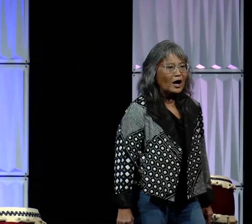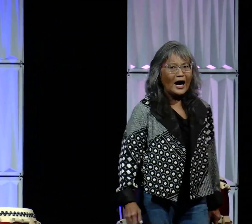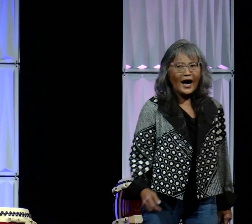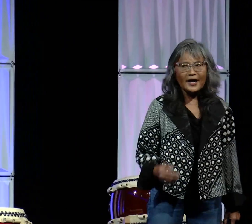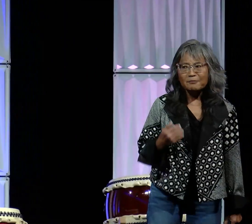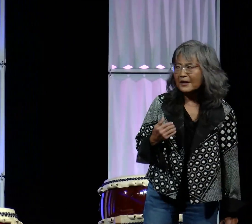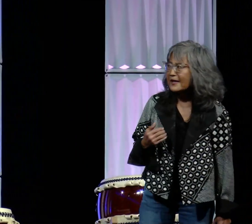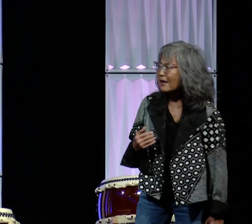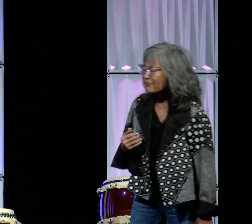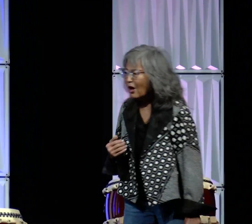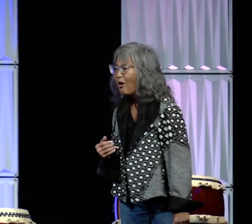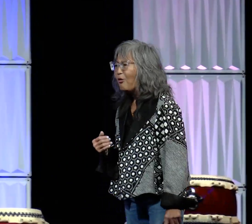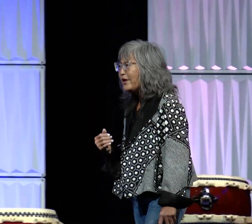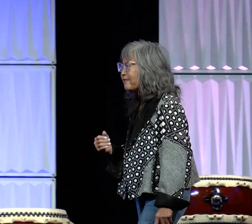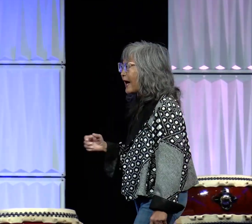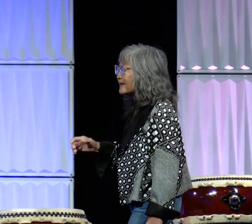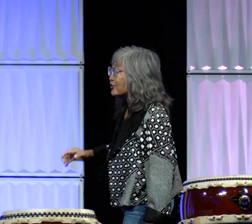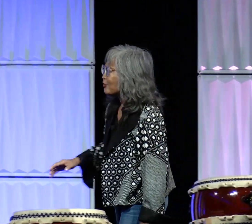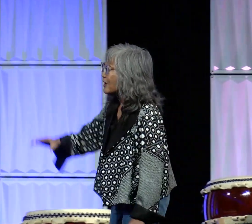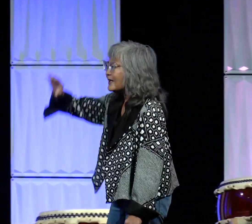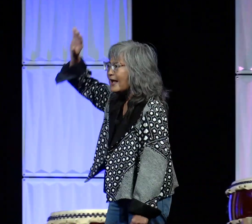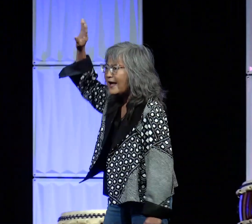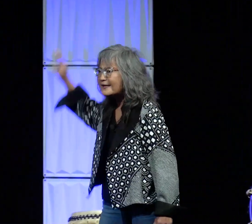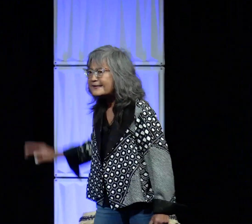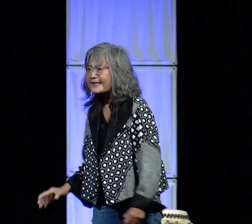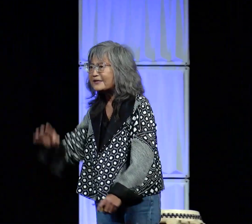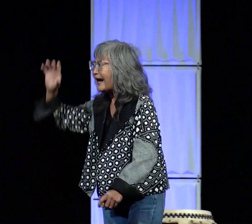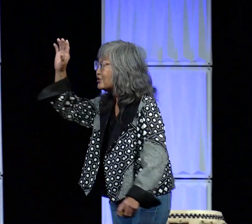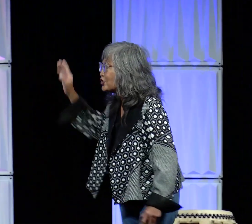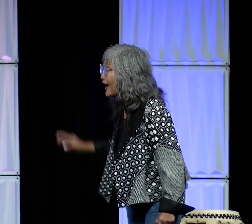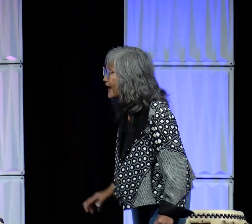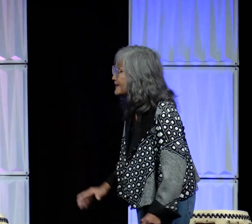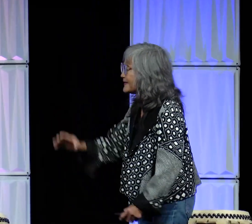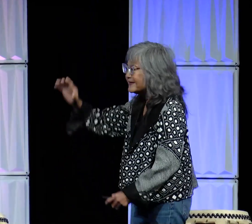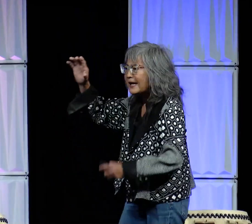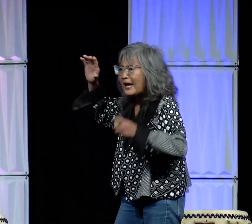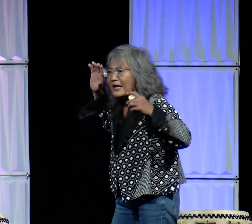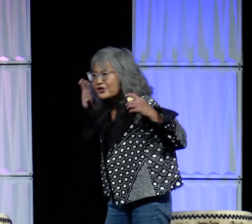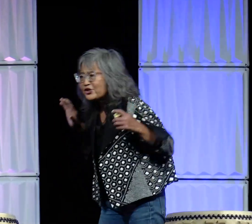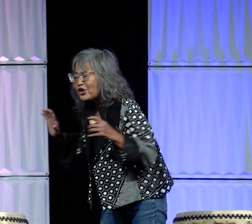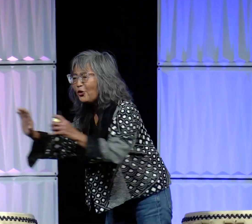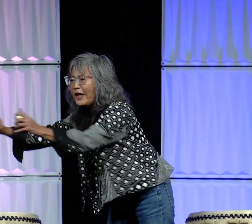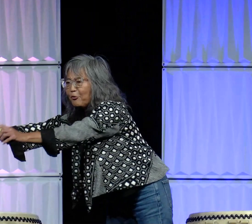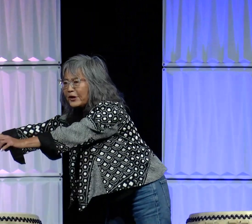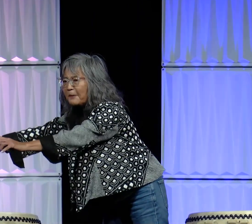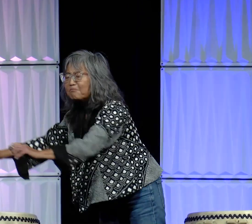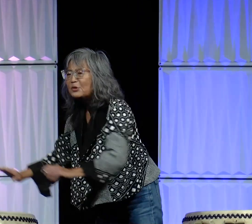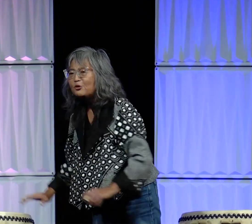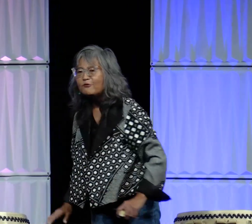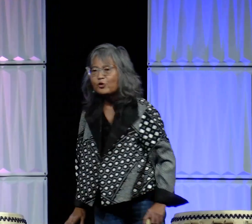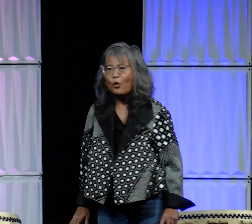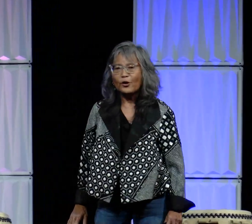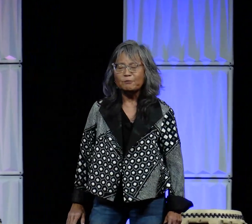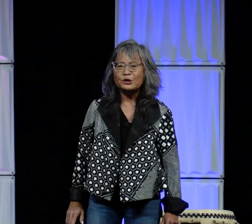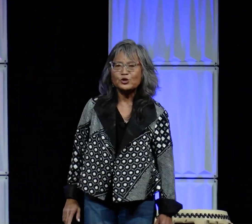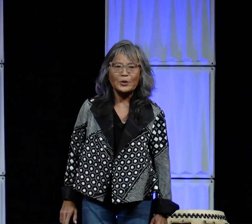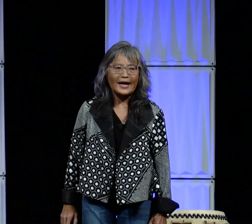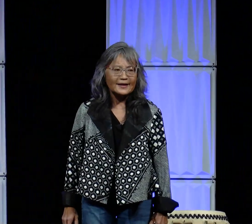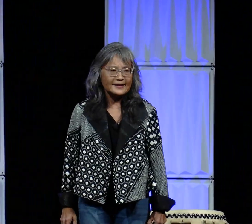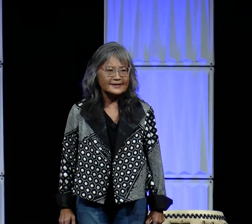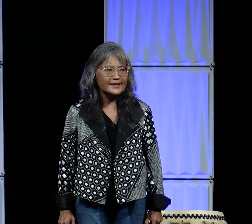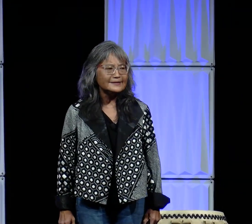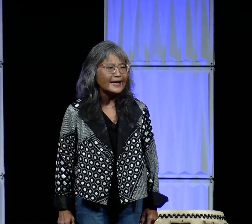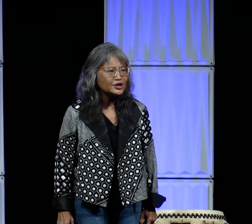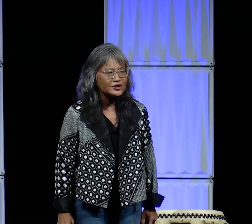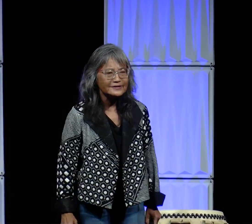so I'm like, no, we've got to cleanse and digest, and so that we can move toward